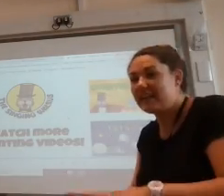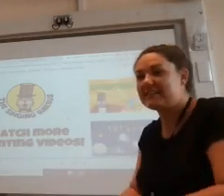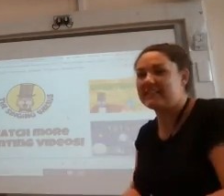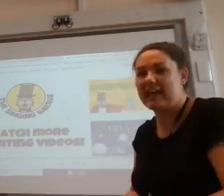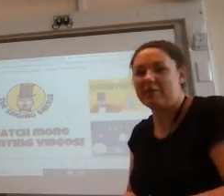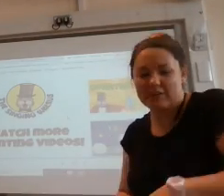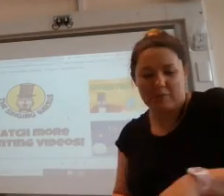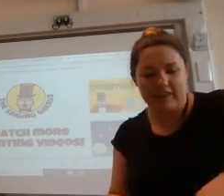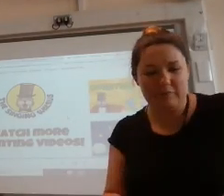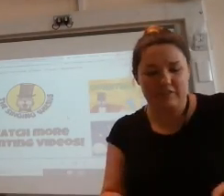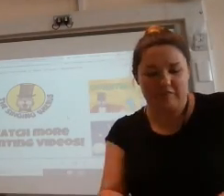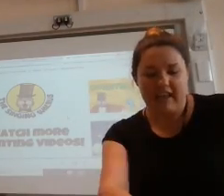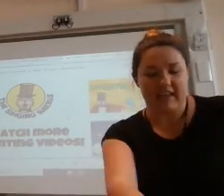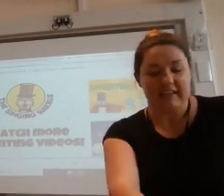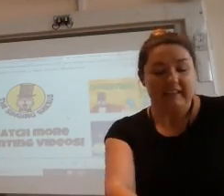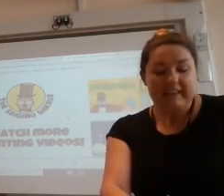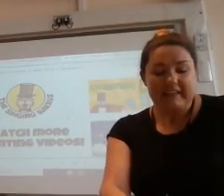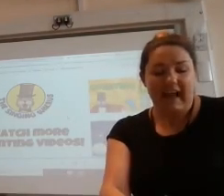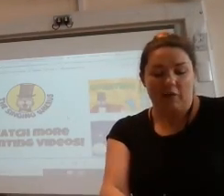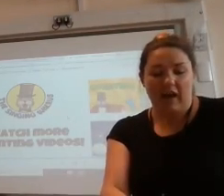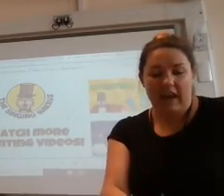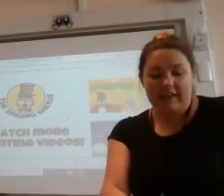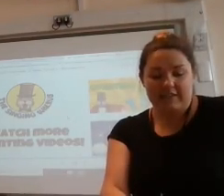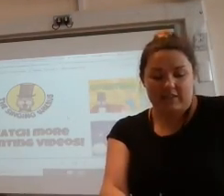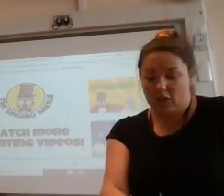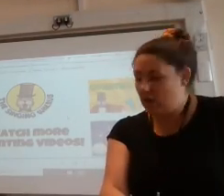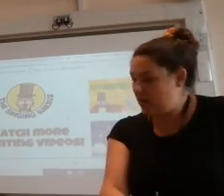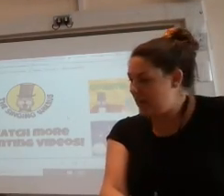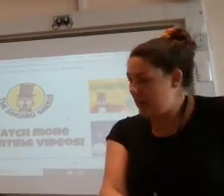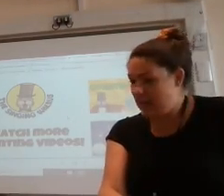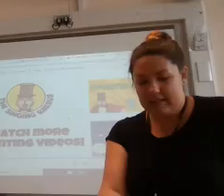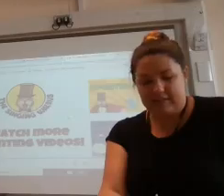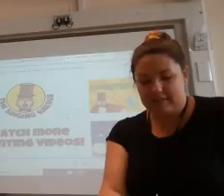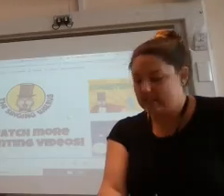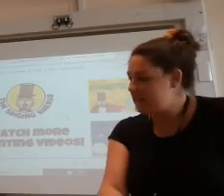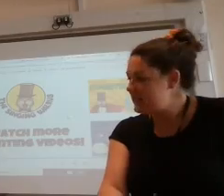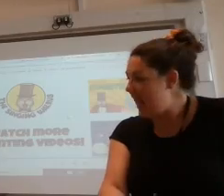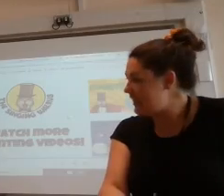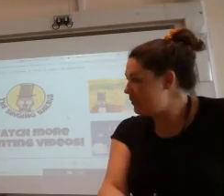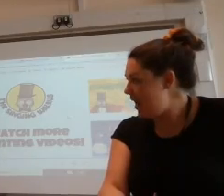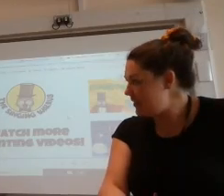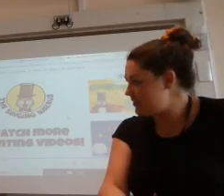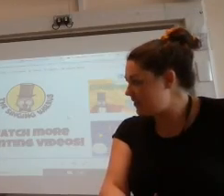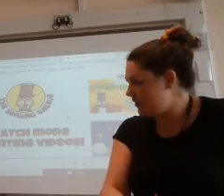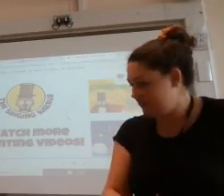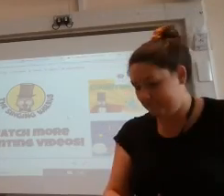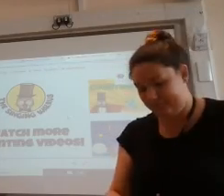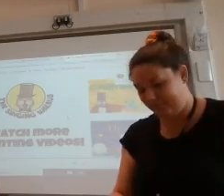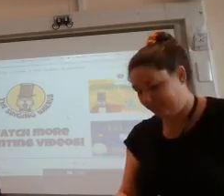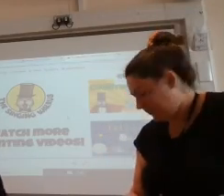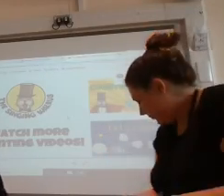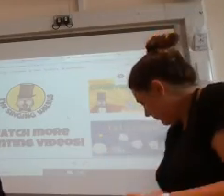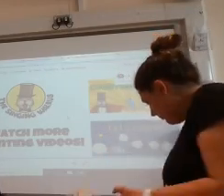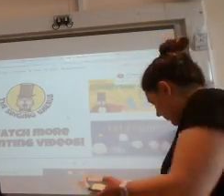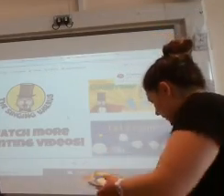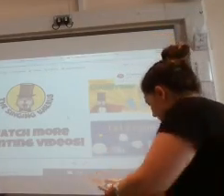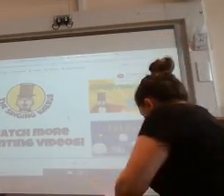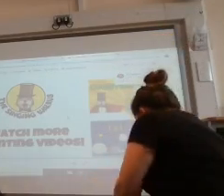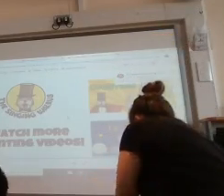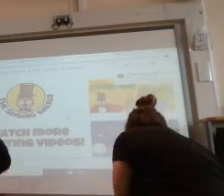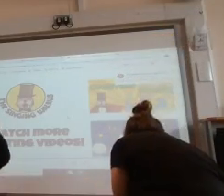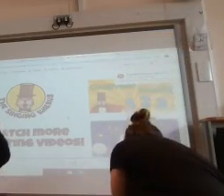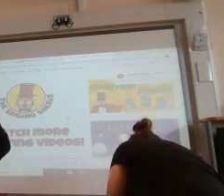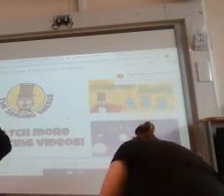Guys, you danced into that one as well. That was great. So our last song is 10 in the Bed.